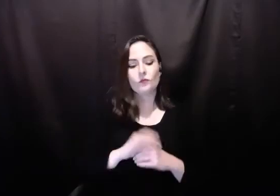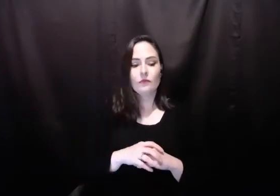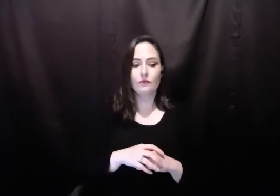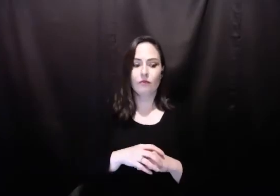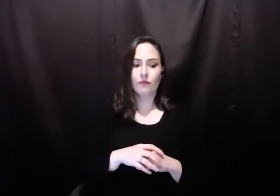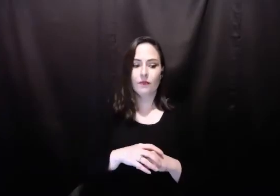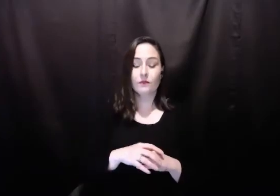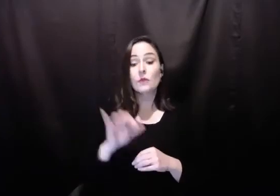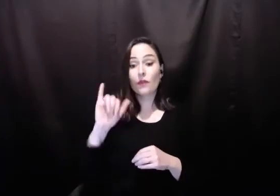Anyway,